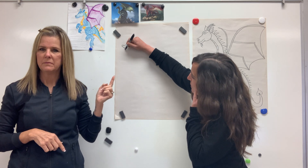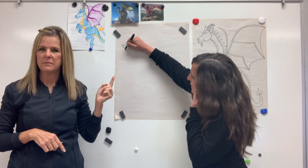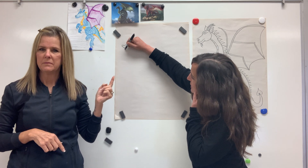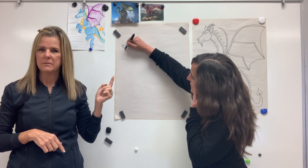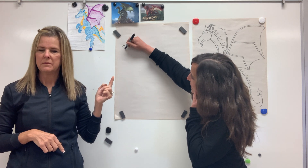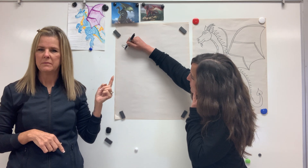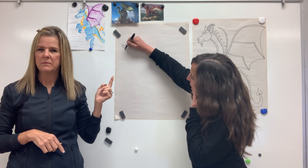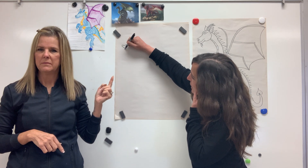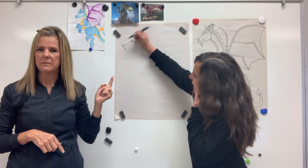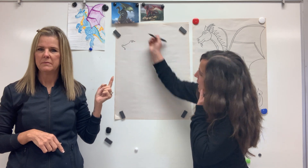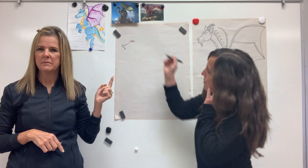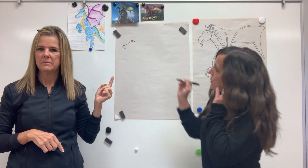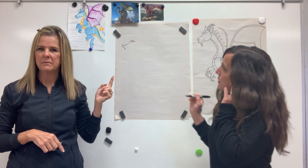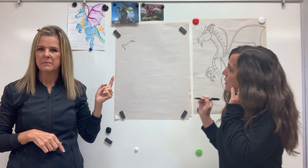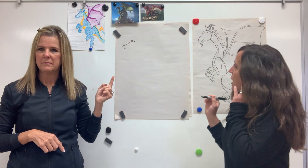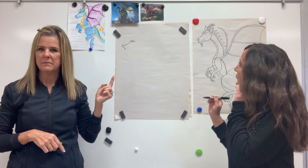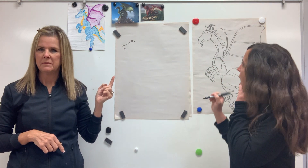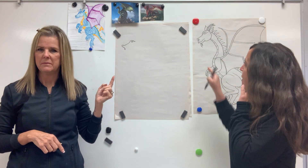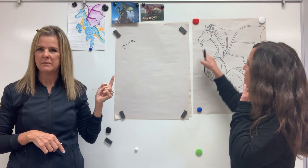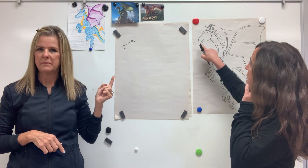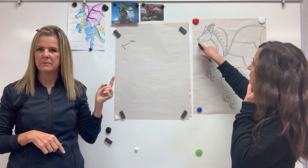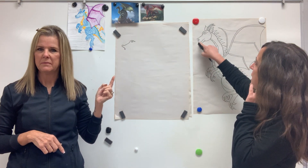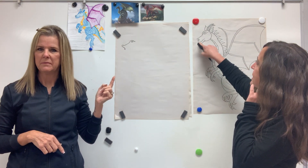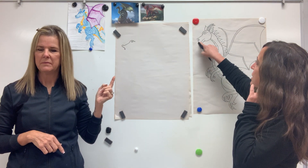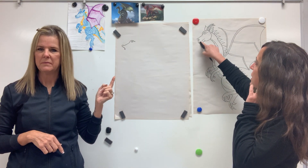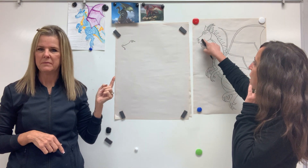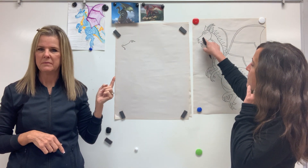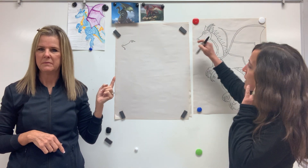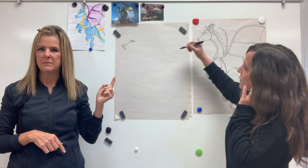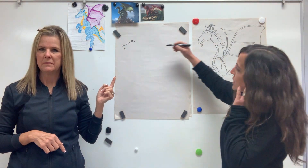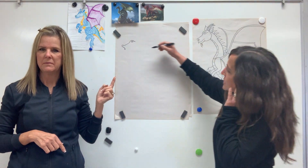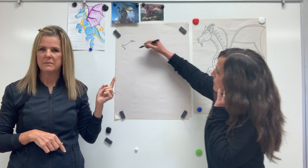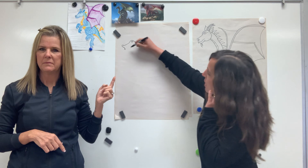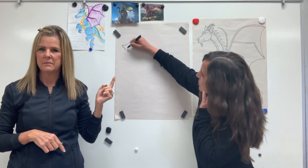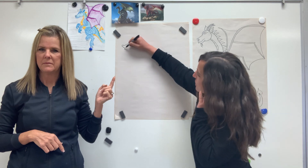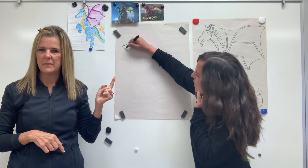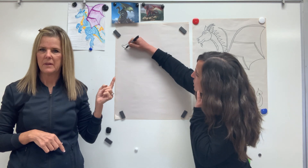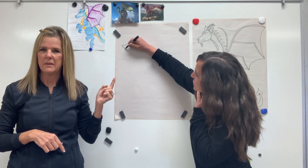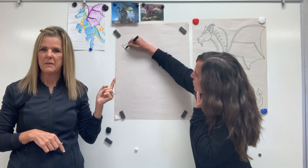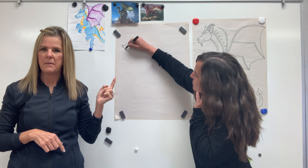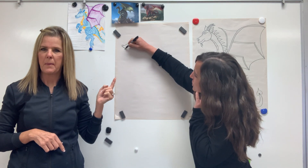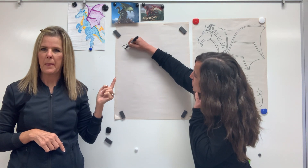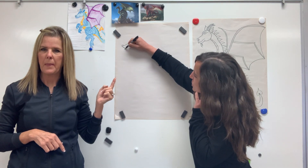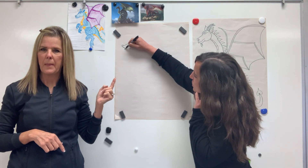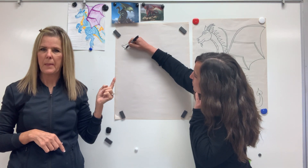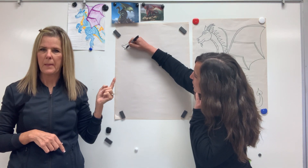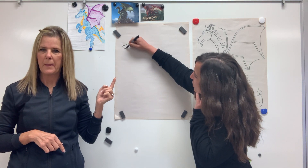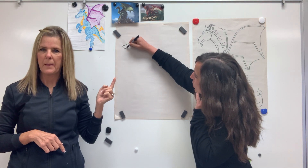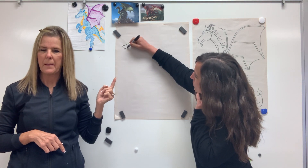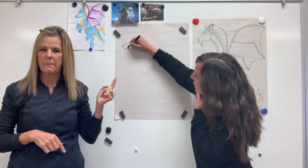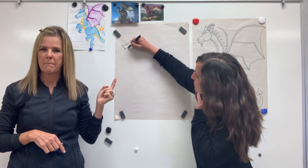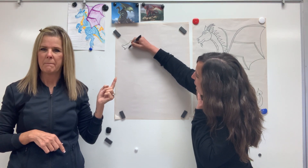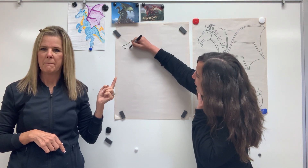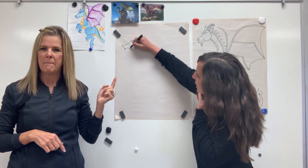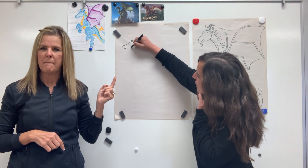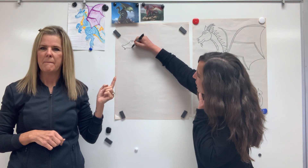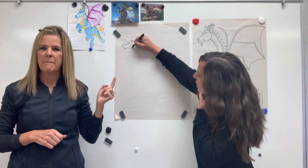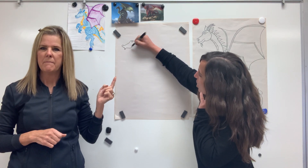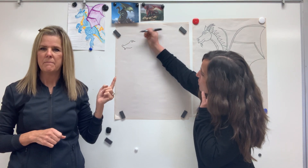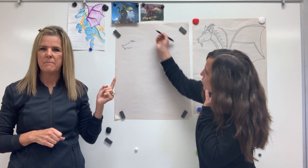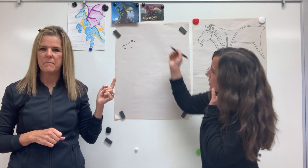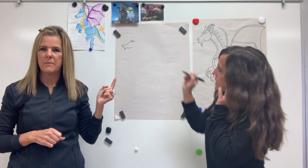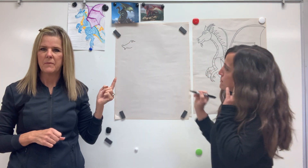gonna make it skinny back up, and then it's gonna come back for his mouth. So I'm just gonna sort of make a curve line